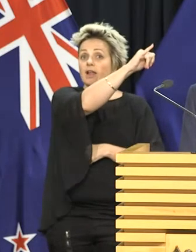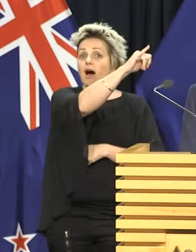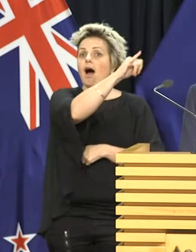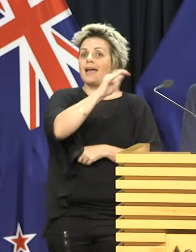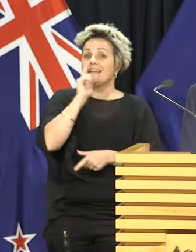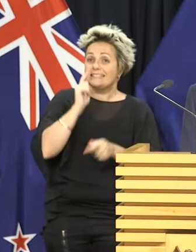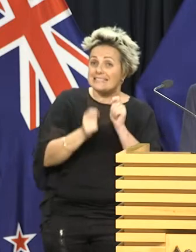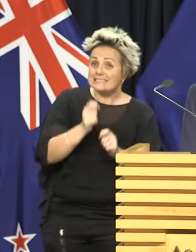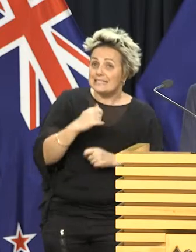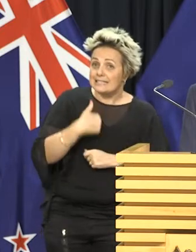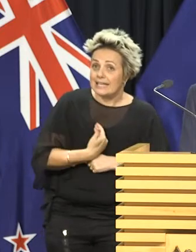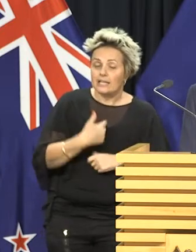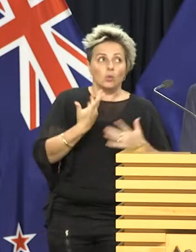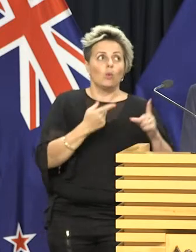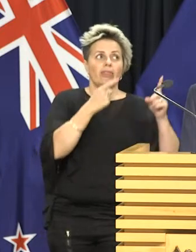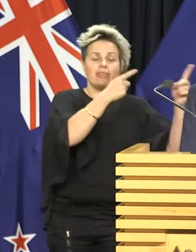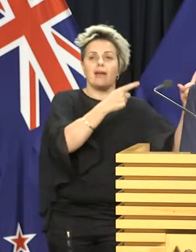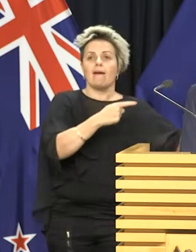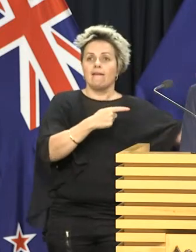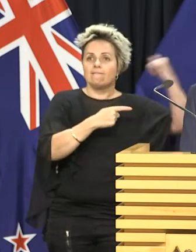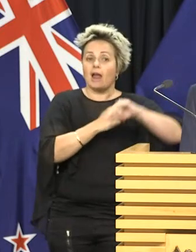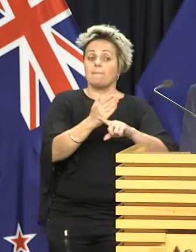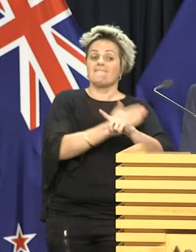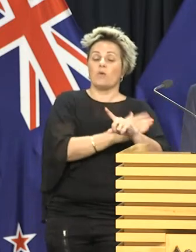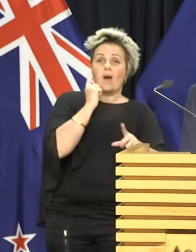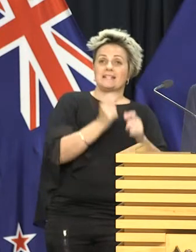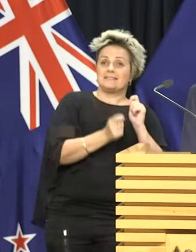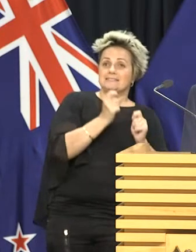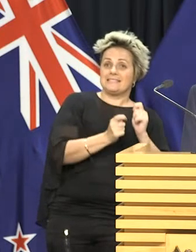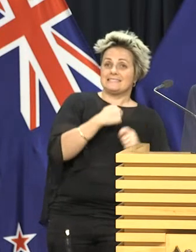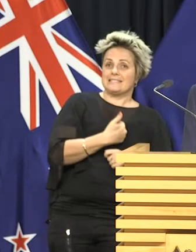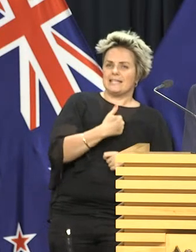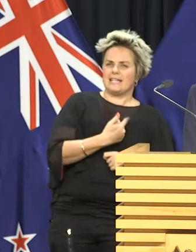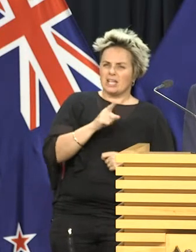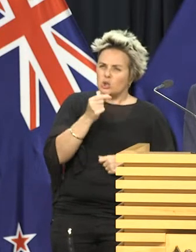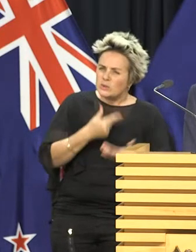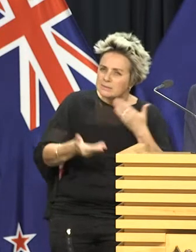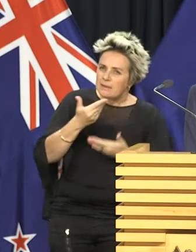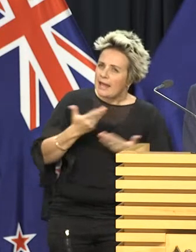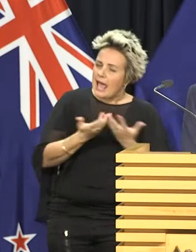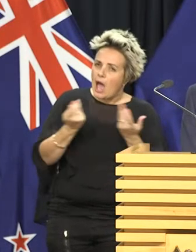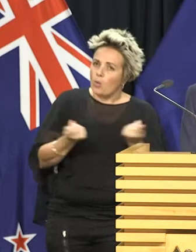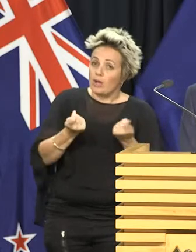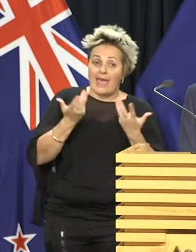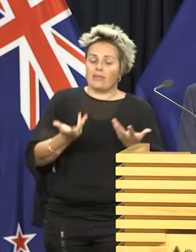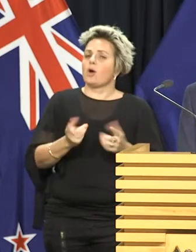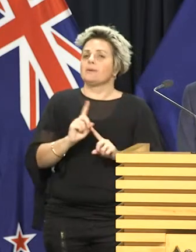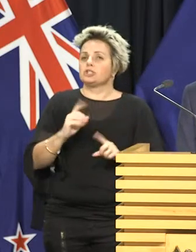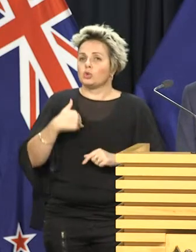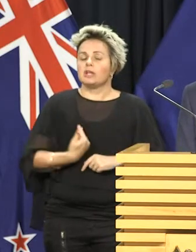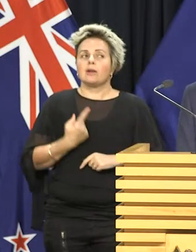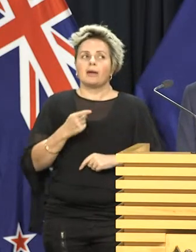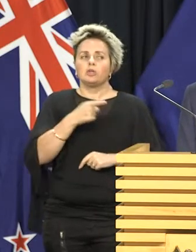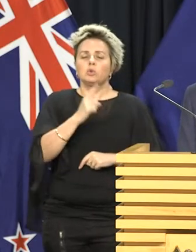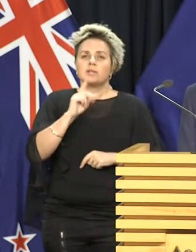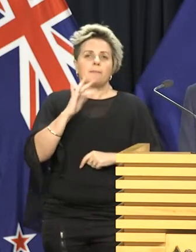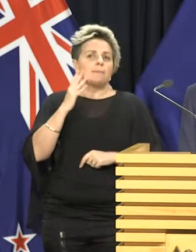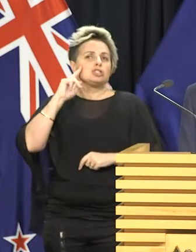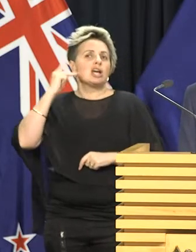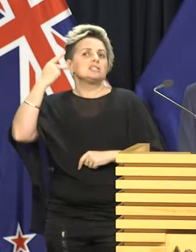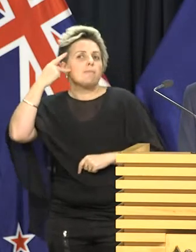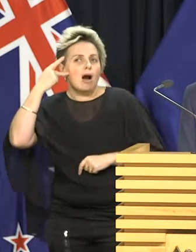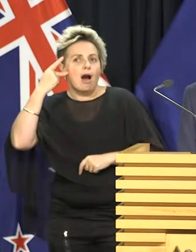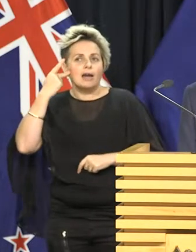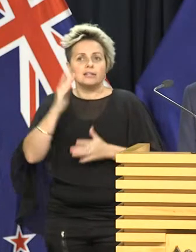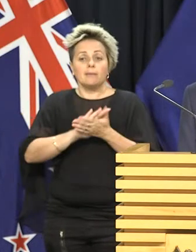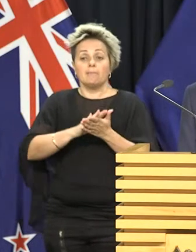there or over there to come here. Can you explain how that might work? Because at the moment it's not required, but you might change your decision at any time, right, and then people will need to